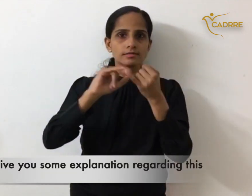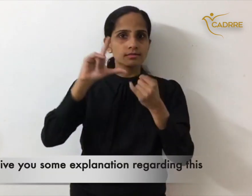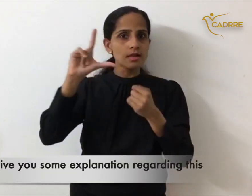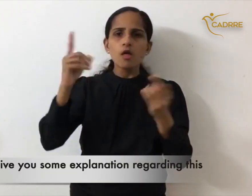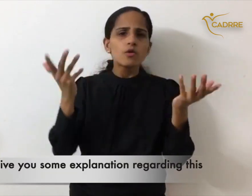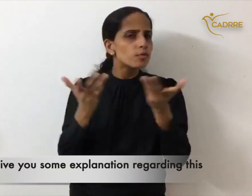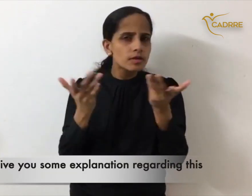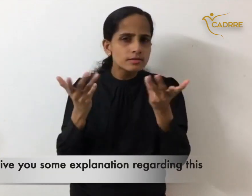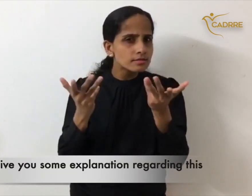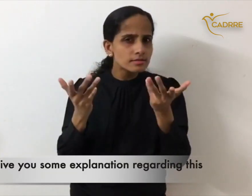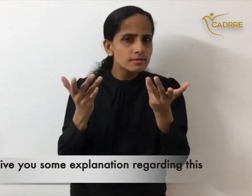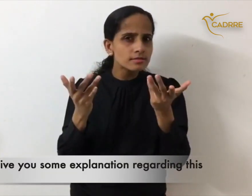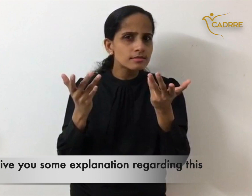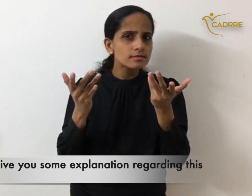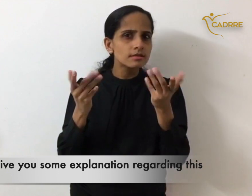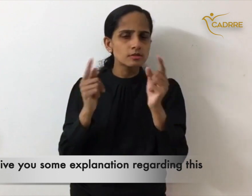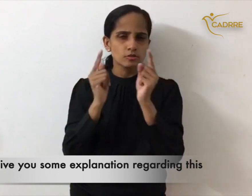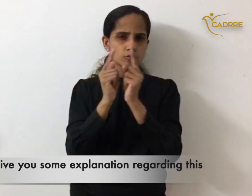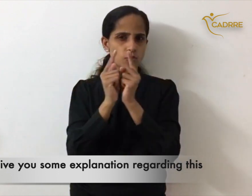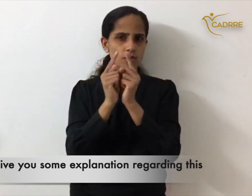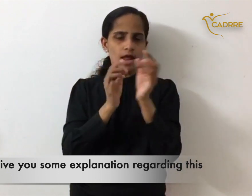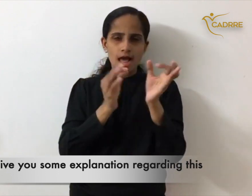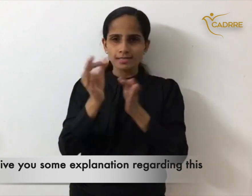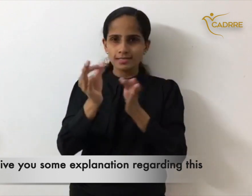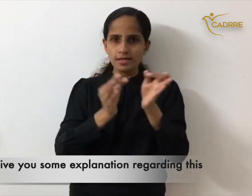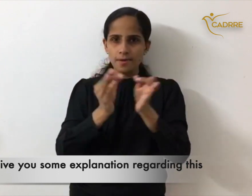give you some explanation regarding this.